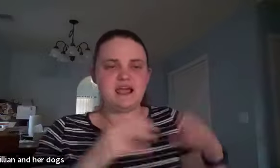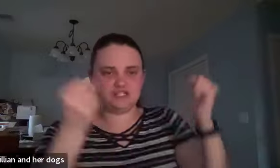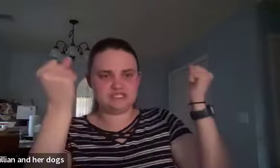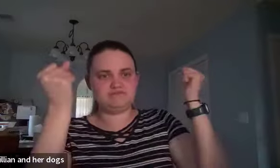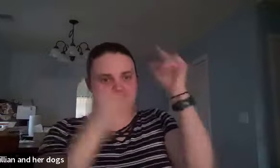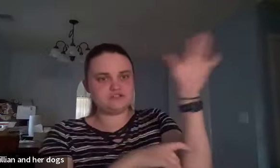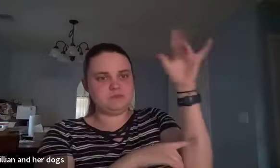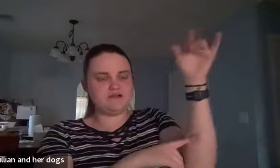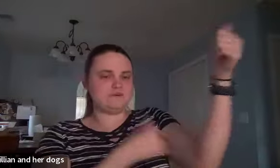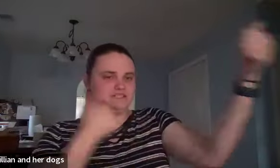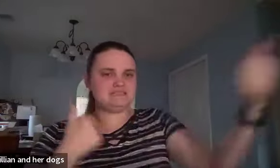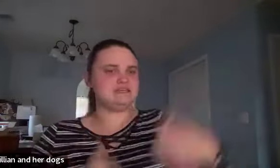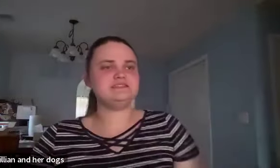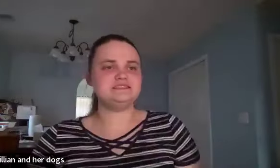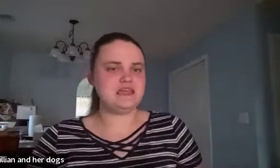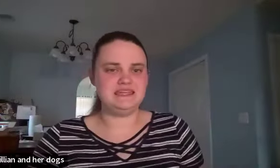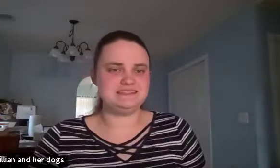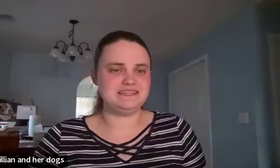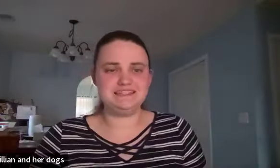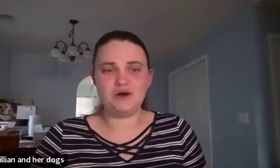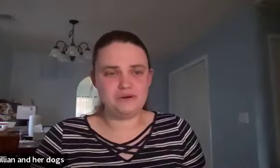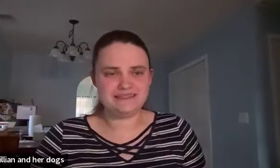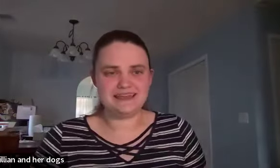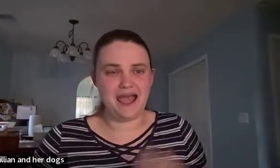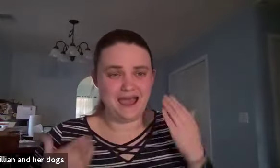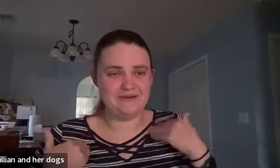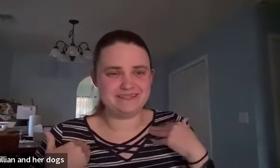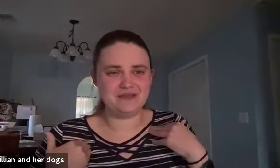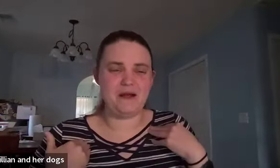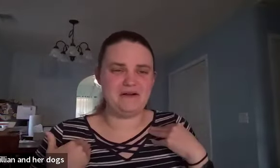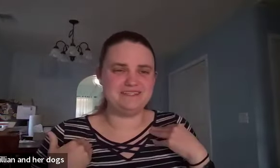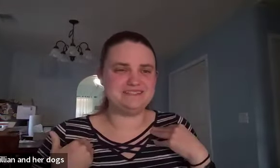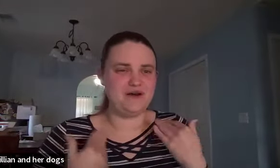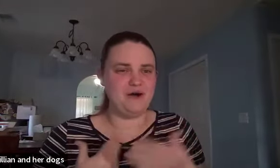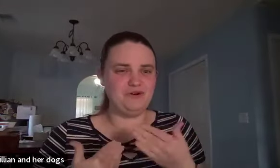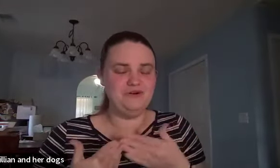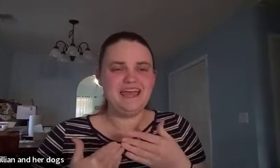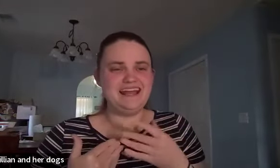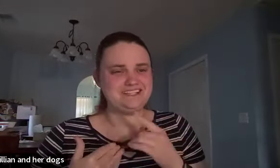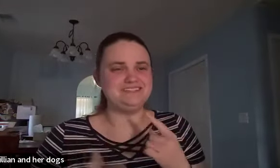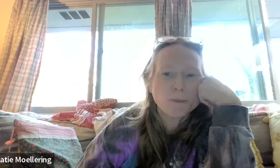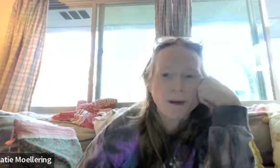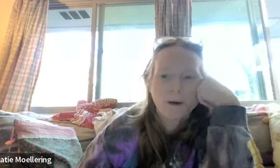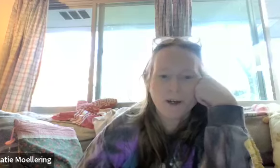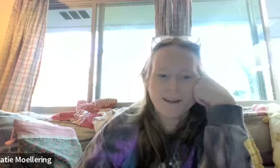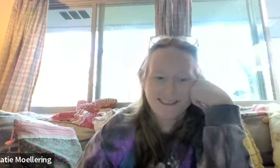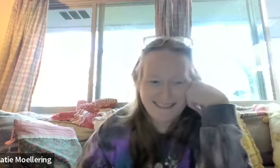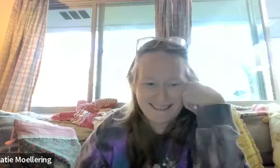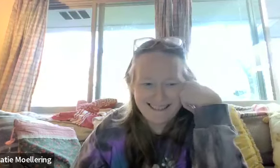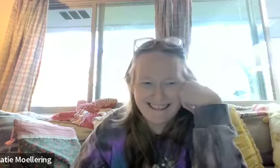I could just finger spell it from a distance. It's always like I always am like, "Wow, this is so helpful." It It's like a actually superpower. it is. The